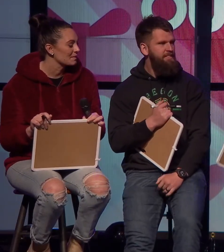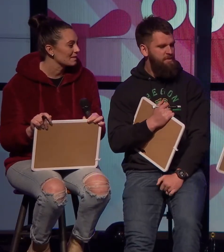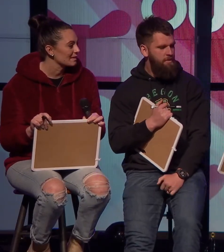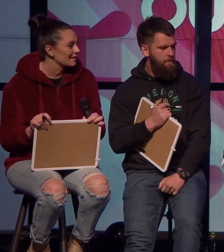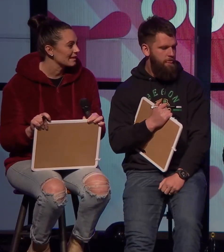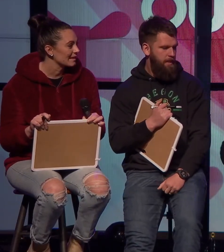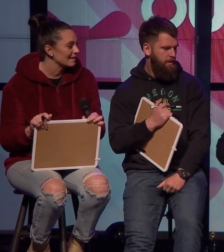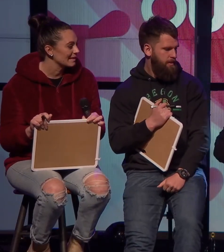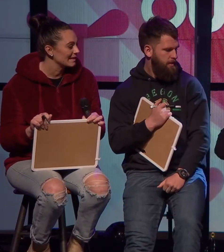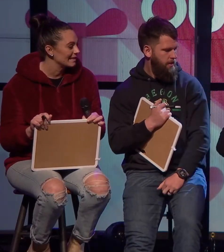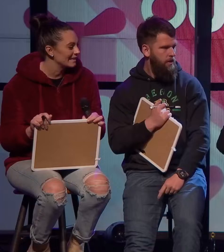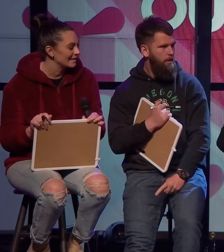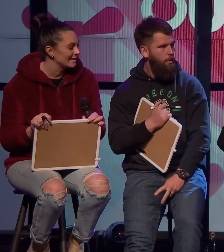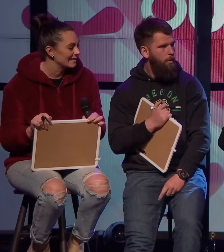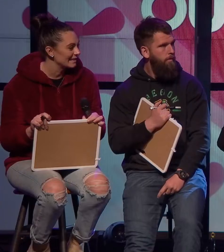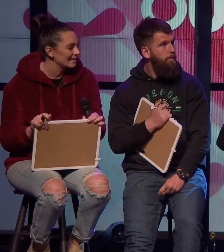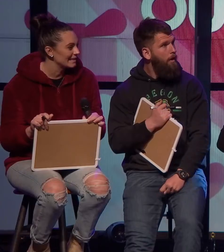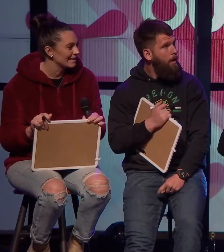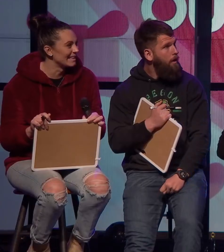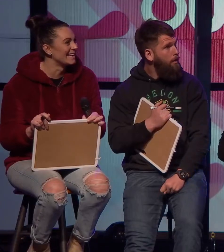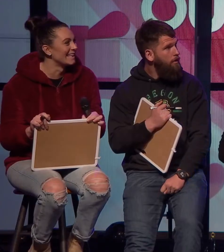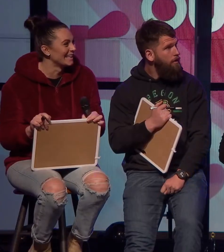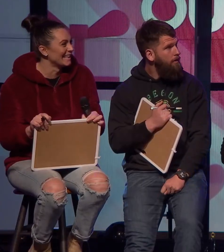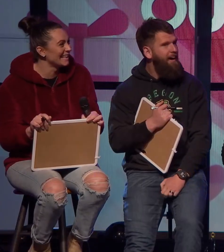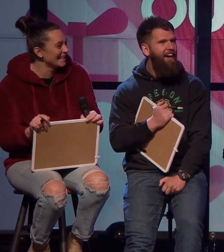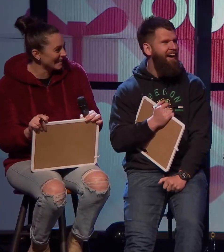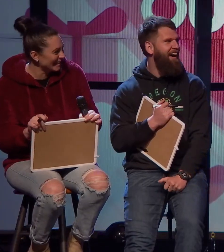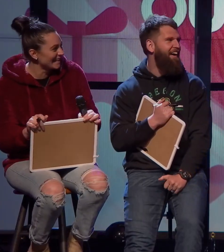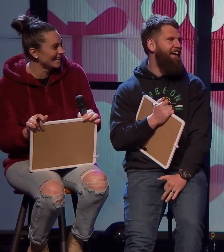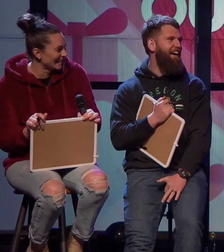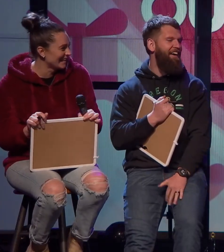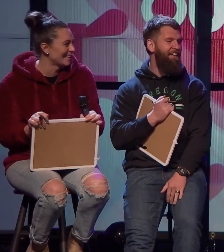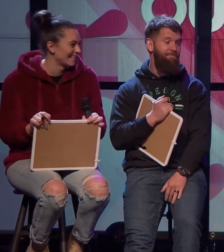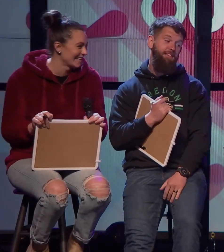Sally, what did you say? Interrupting him.